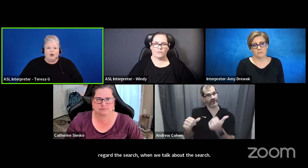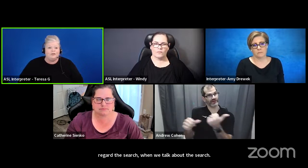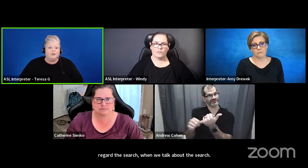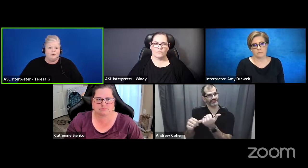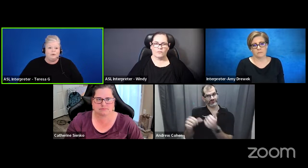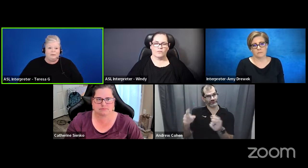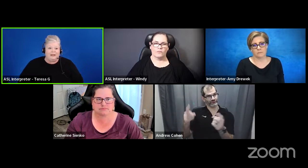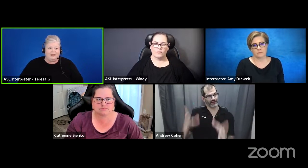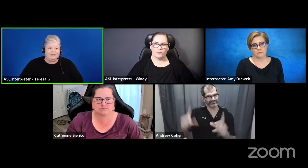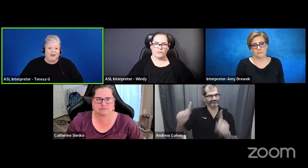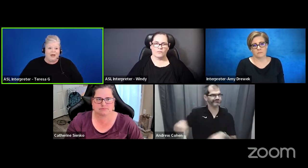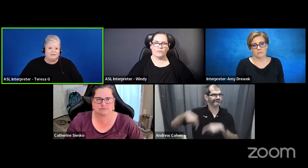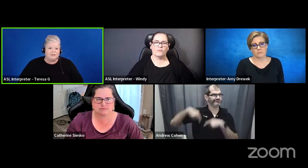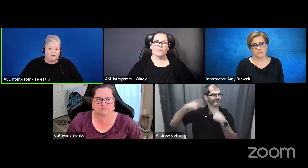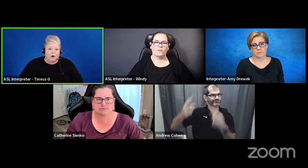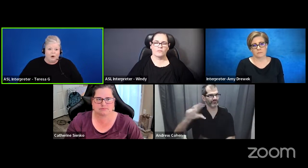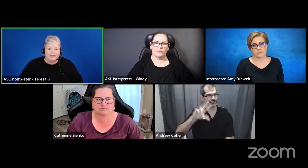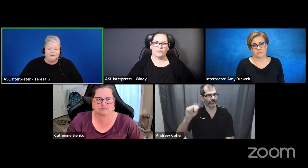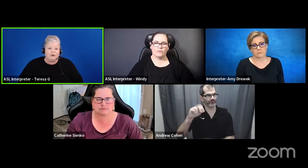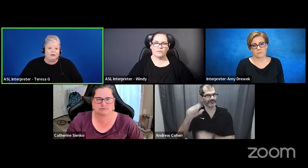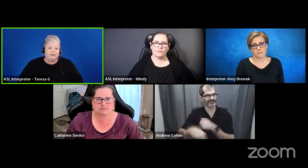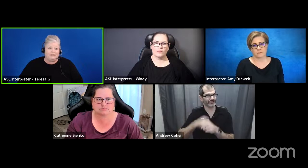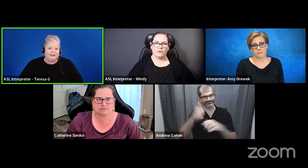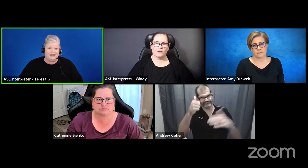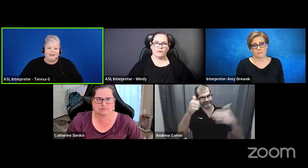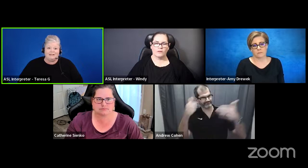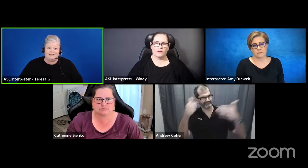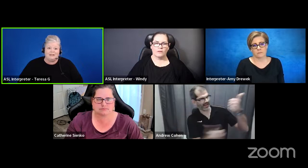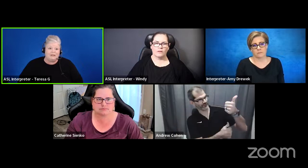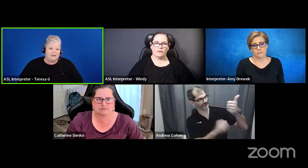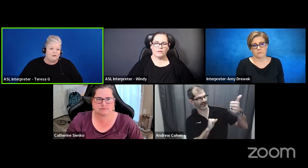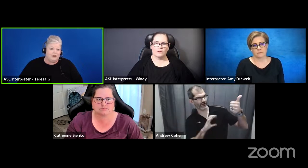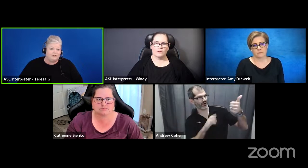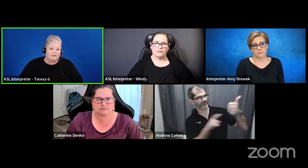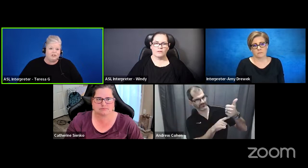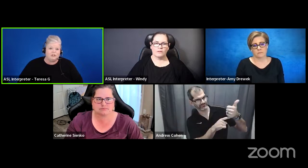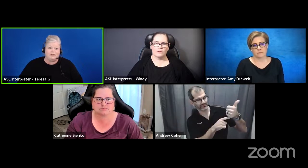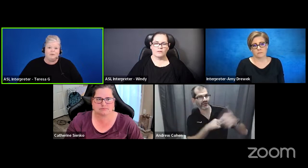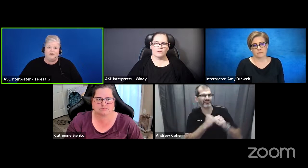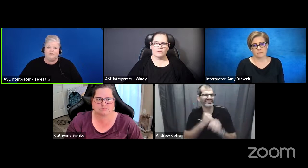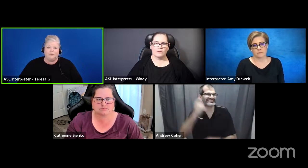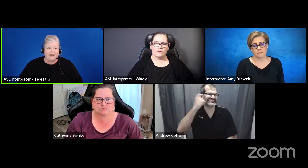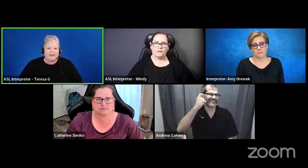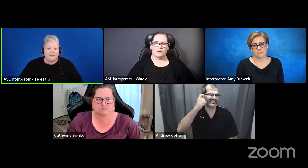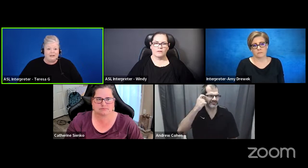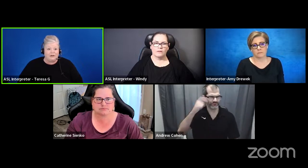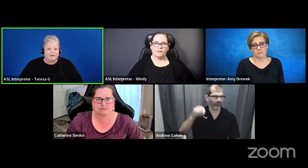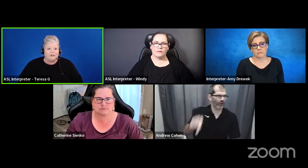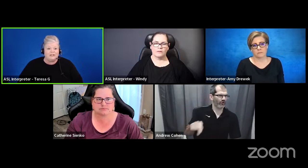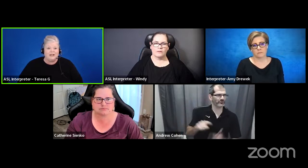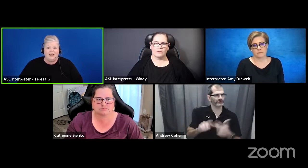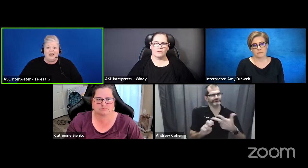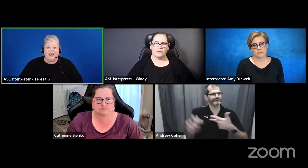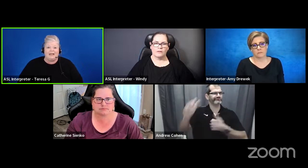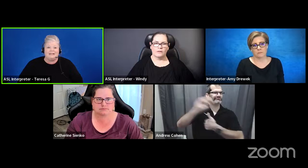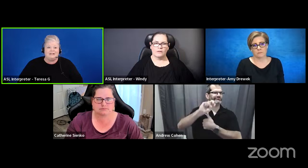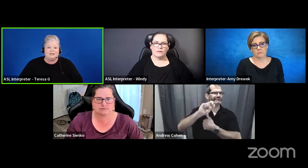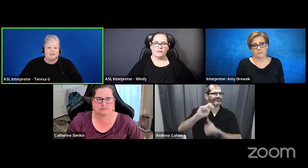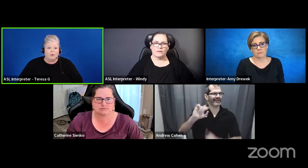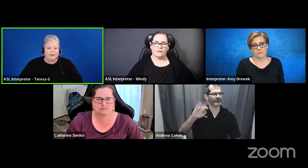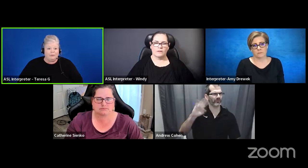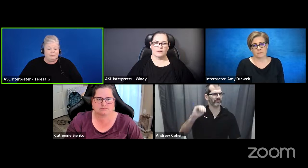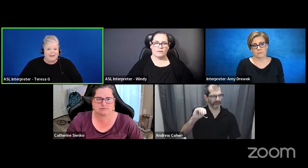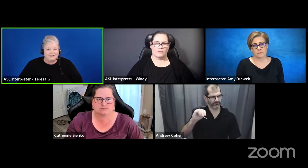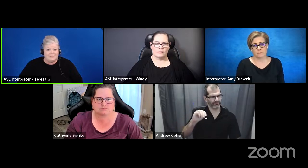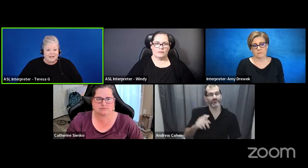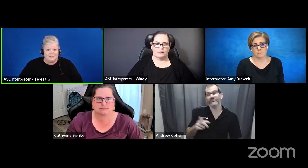the larger view would be that Carmen currently is the deputy director. She's been involved for many years. And